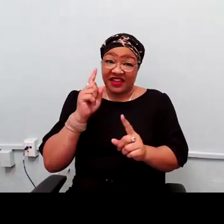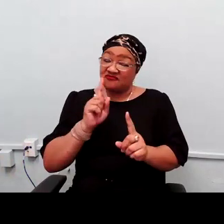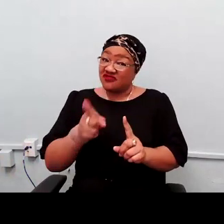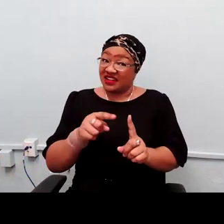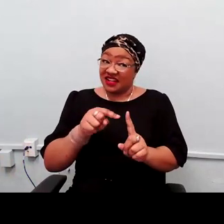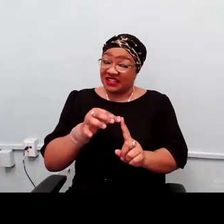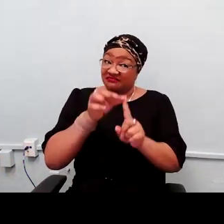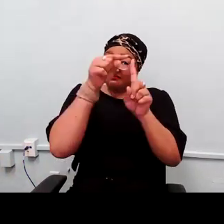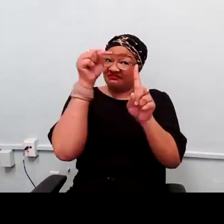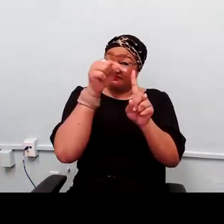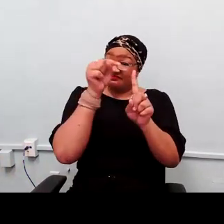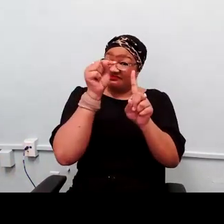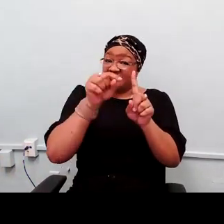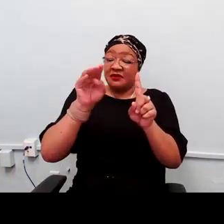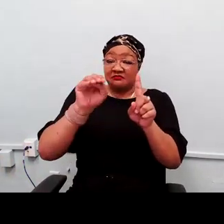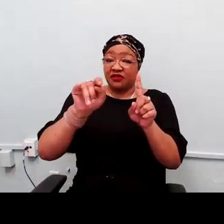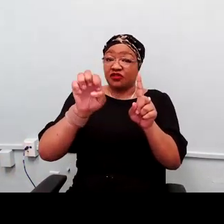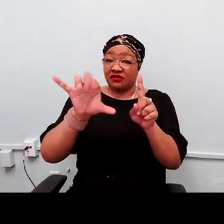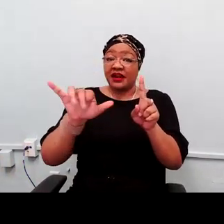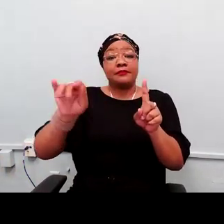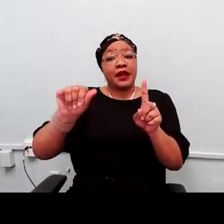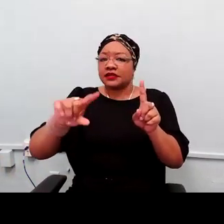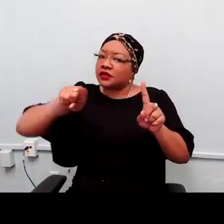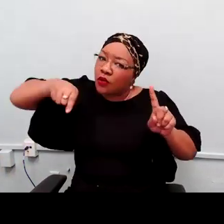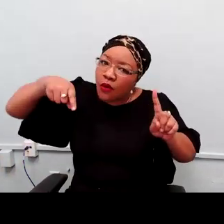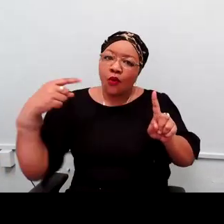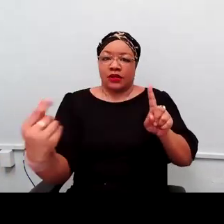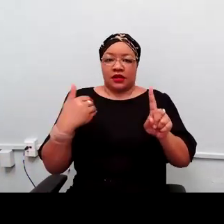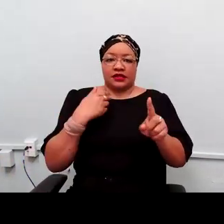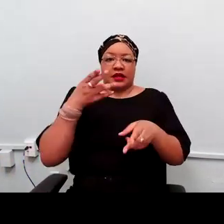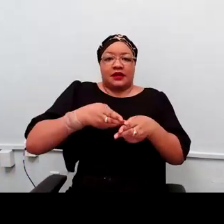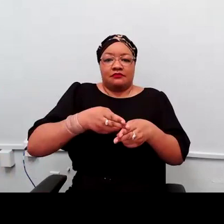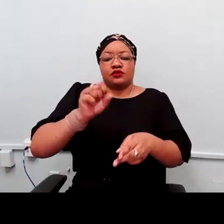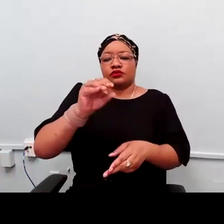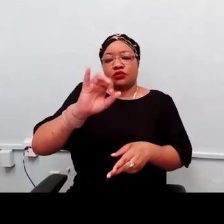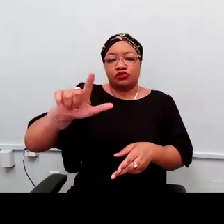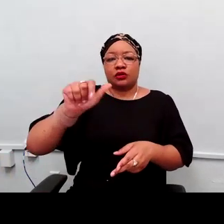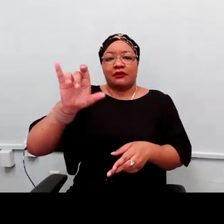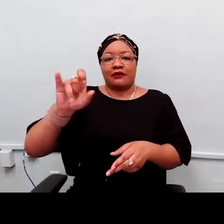that explicit focus. So one of the things that we do there, it's